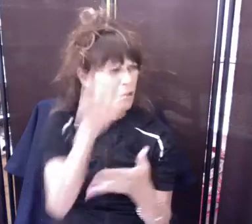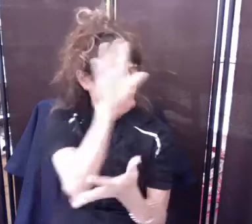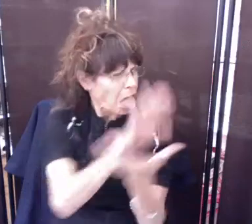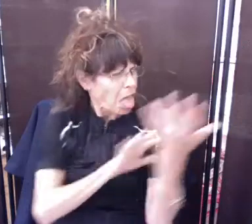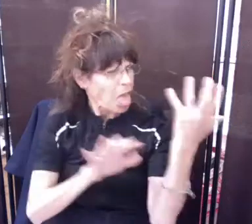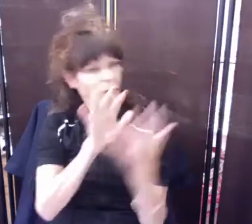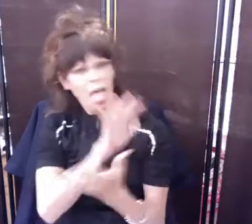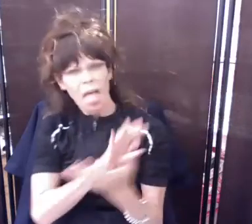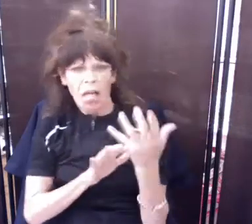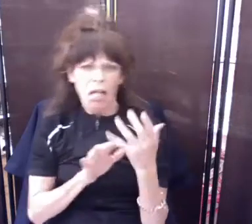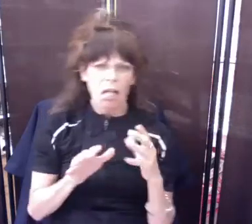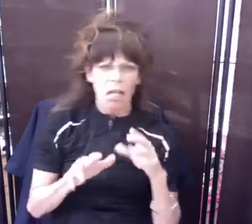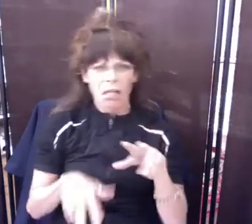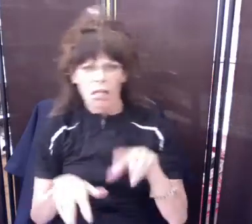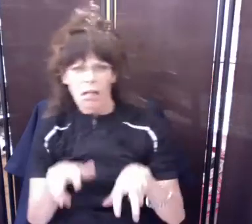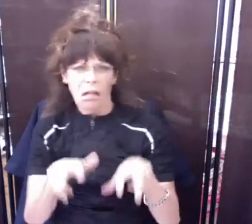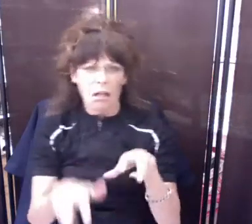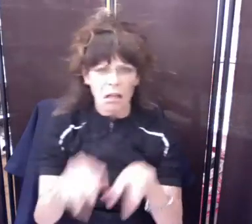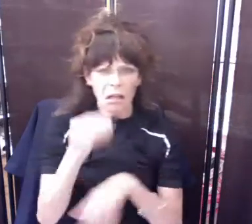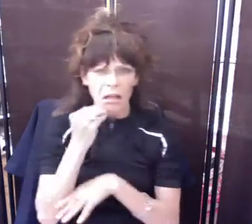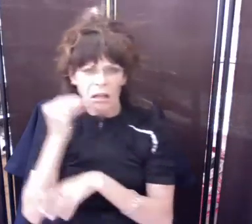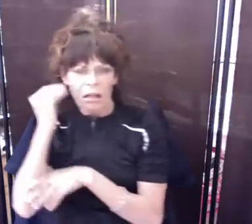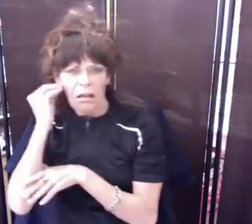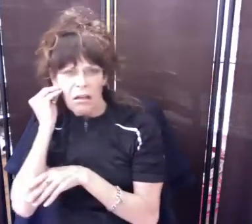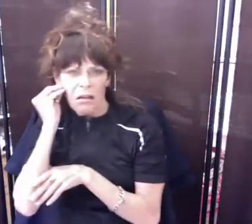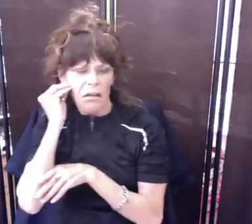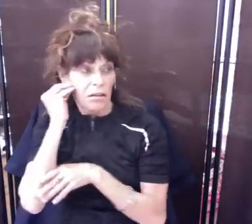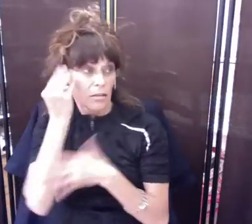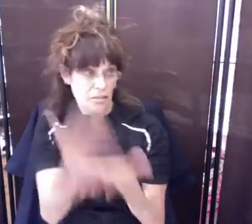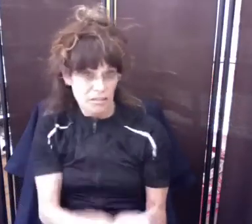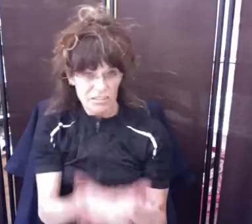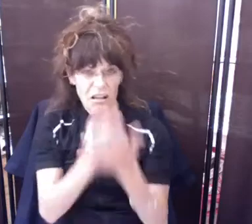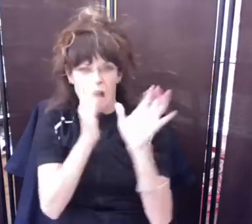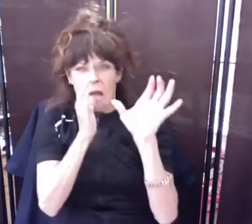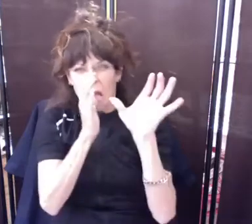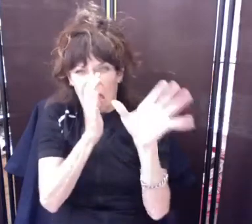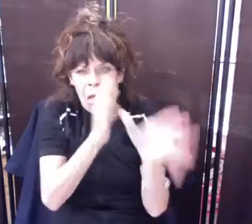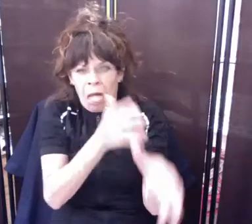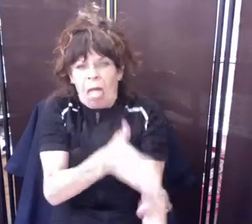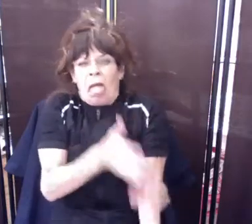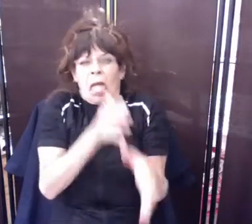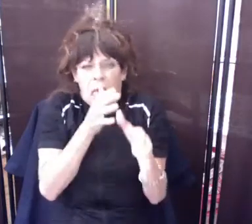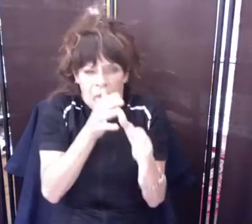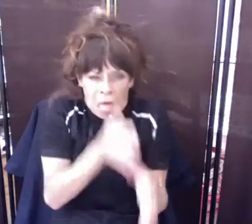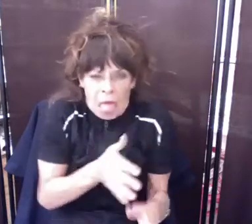my house, and I proceed to be incredibly sick for like 2 days, just as sick as you can